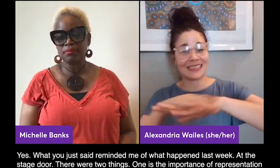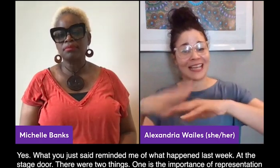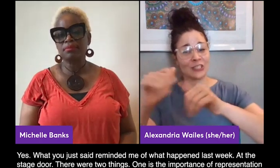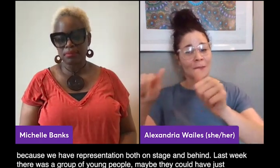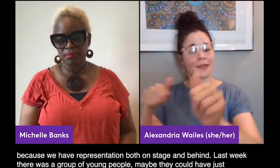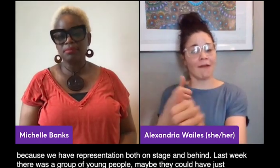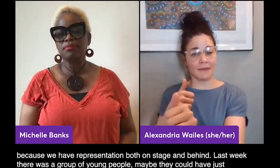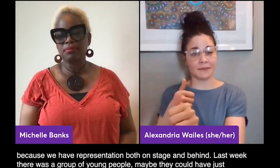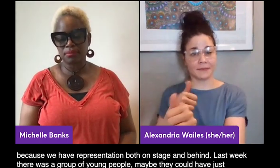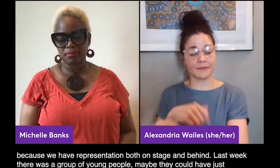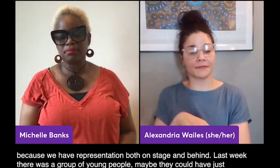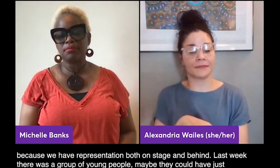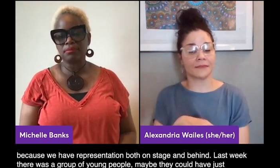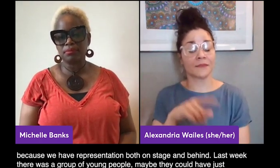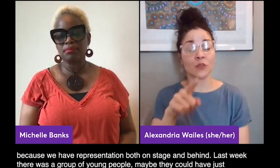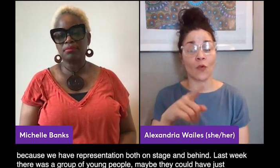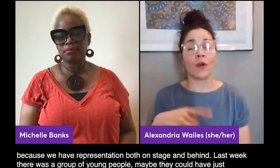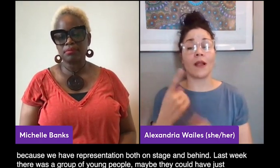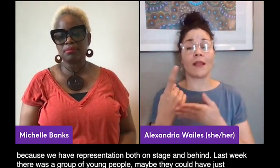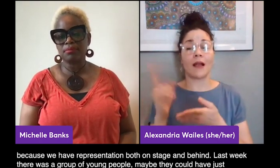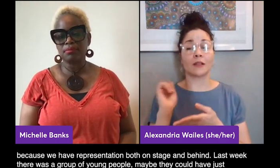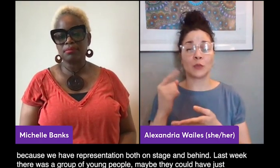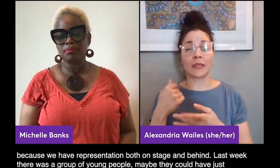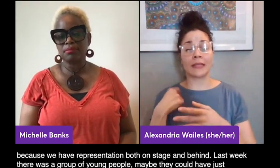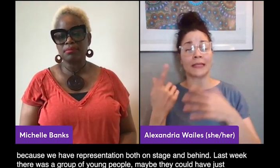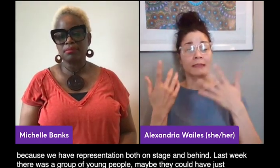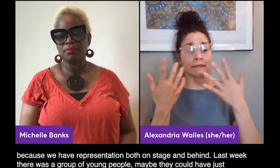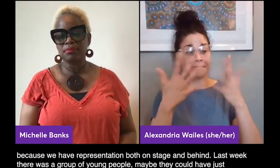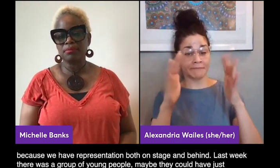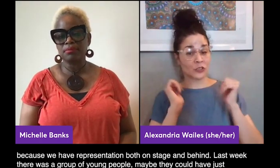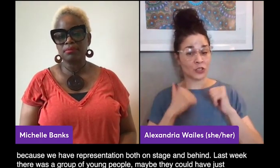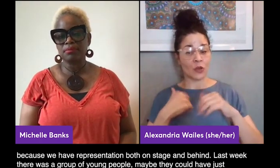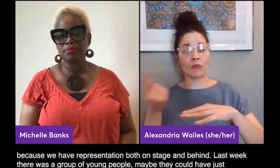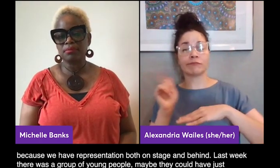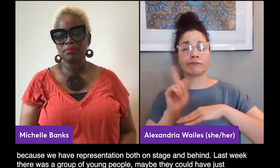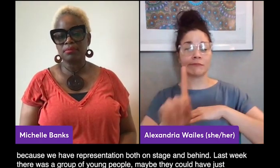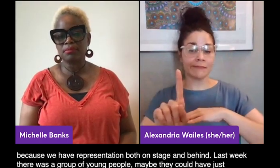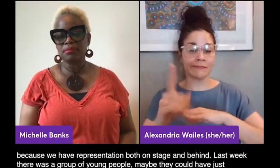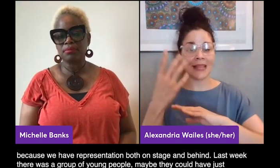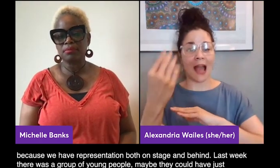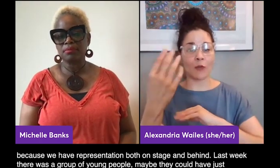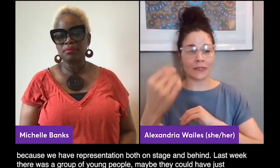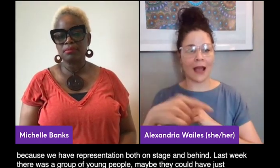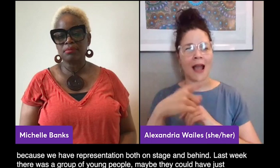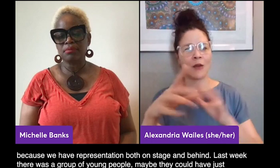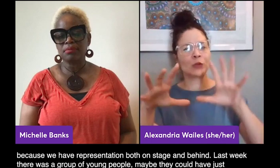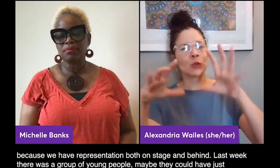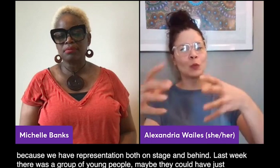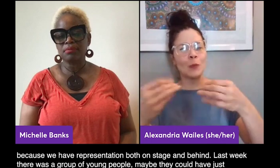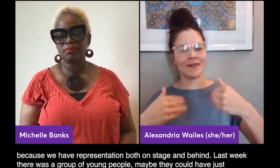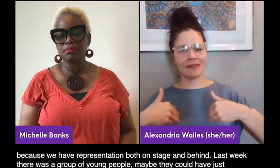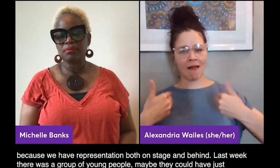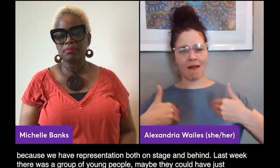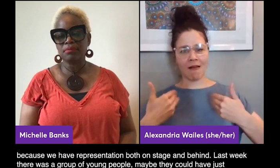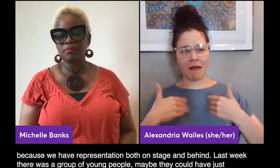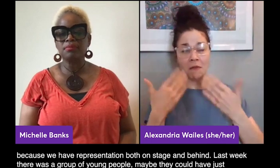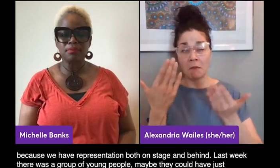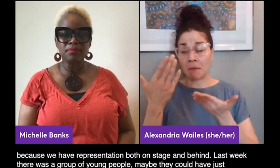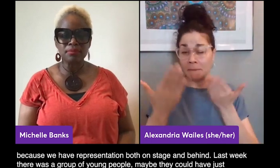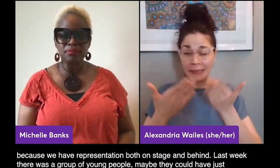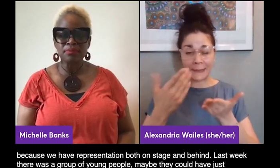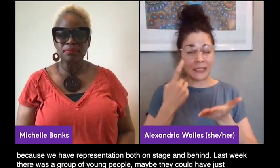because we have representation both on stage and behind. Last week, there was a group of young